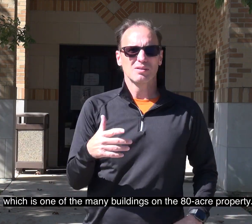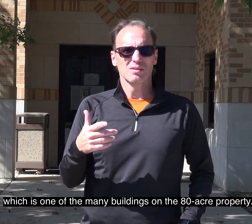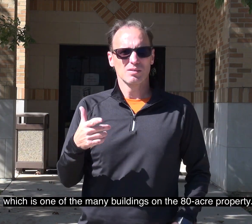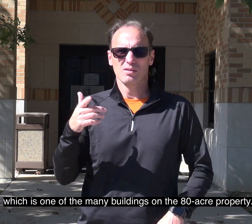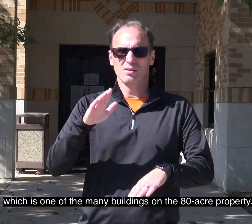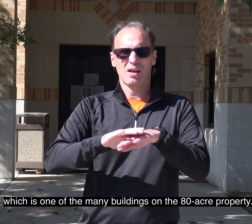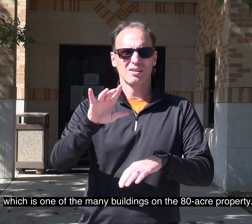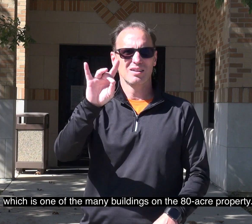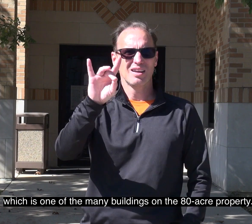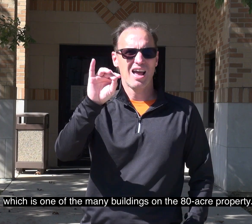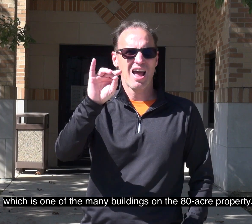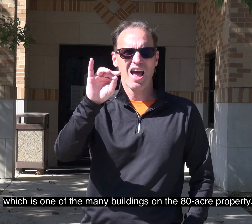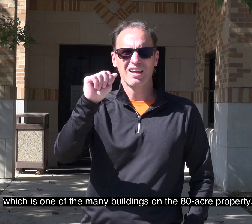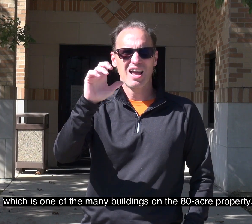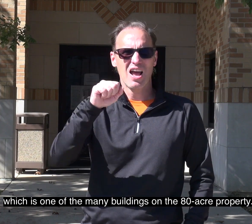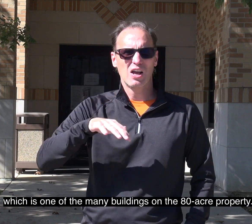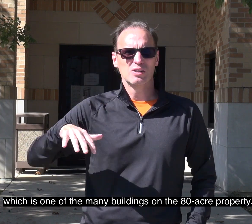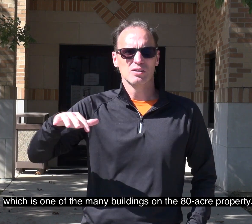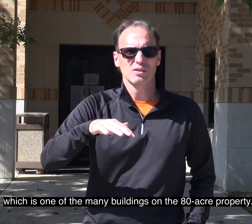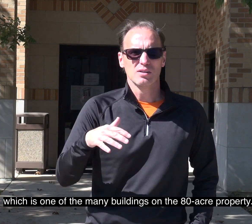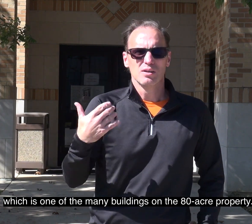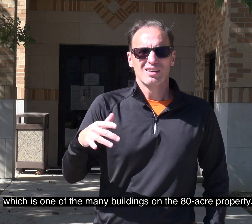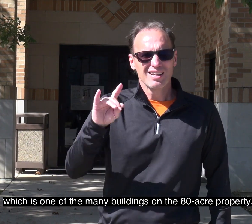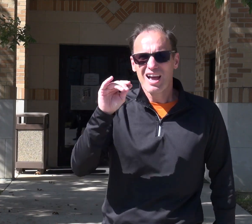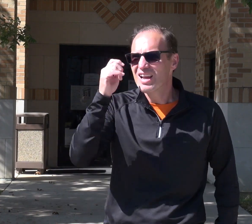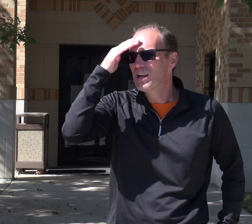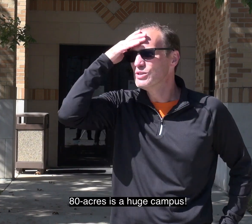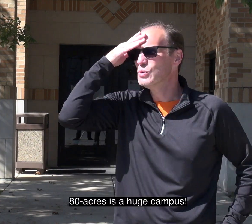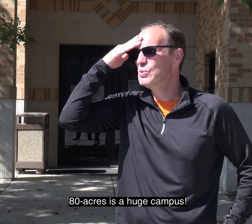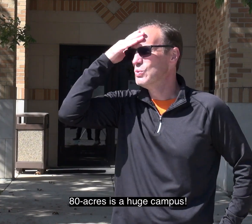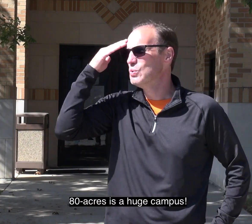property. 80 acres is huge.